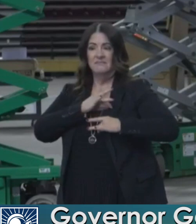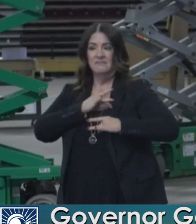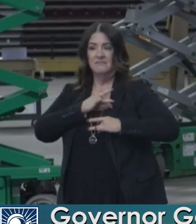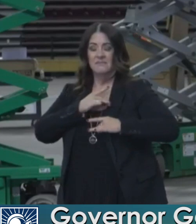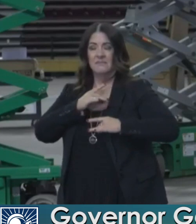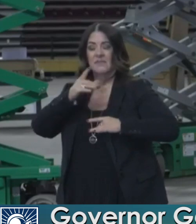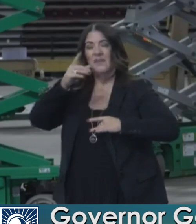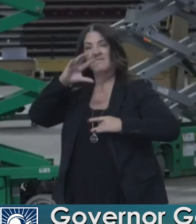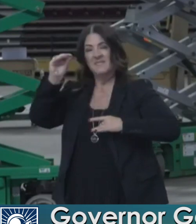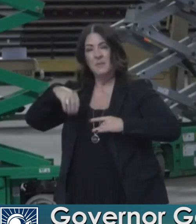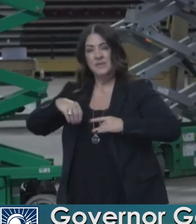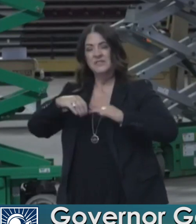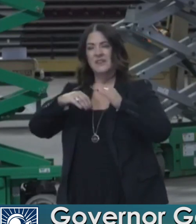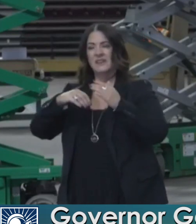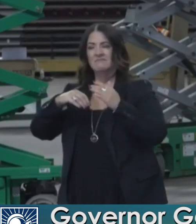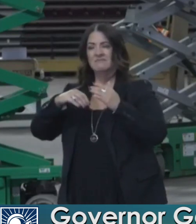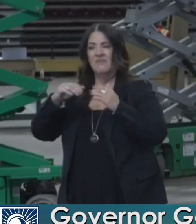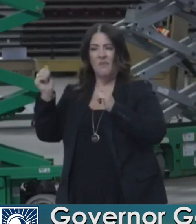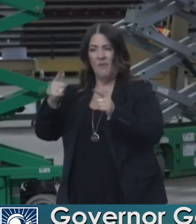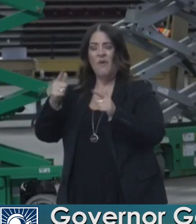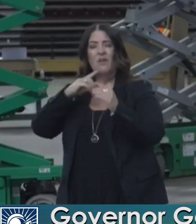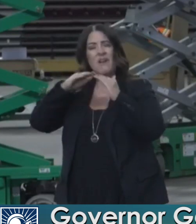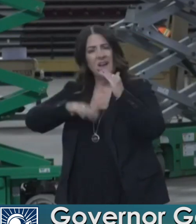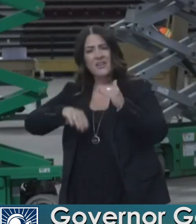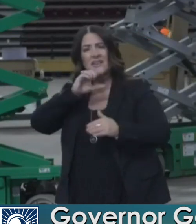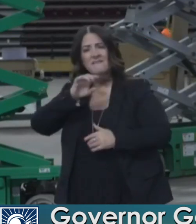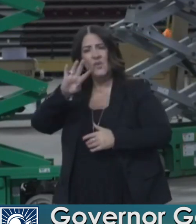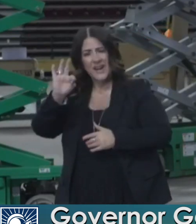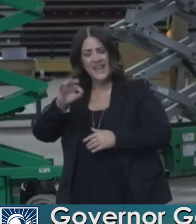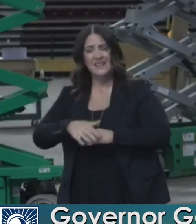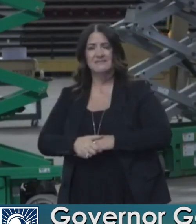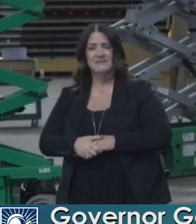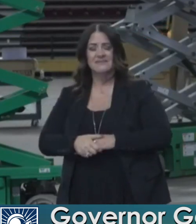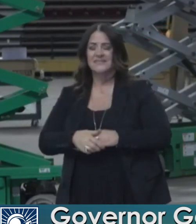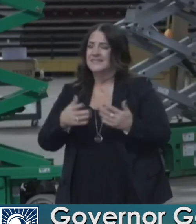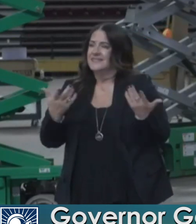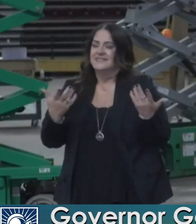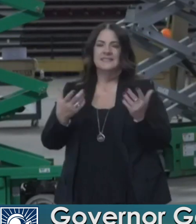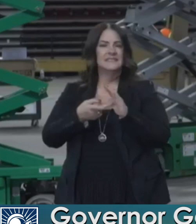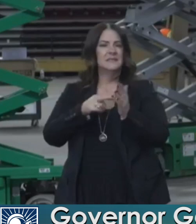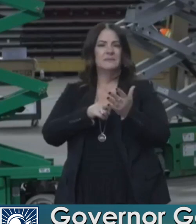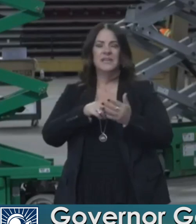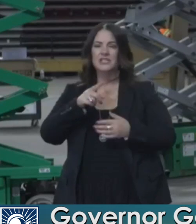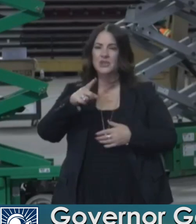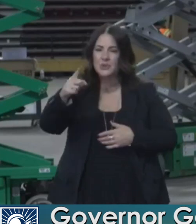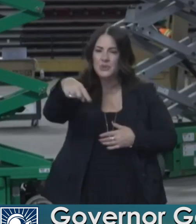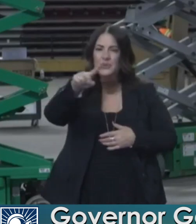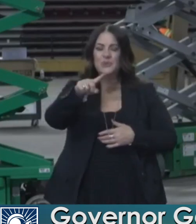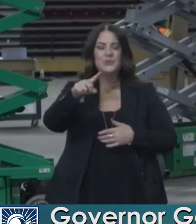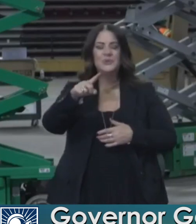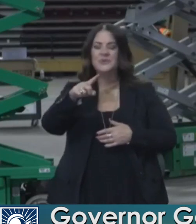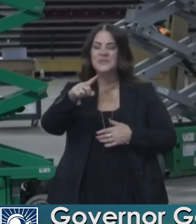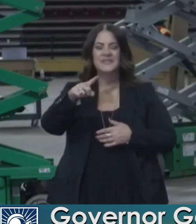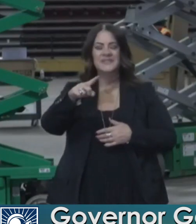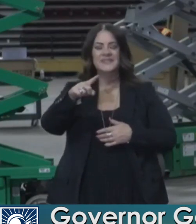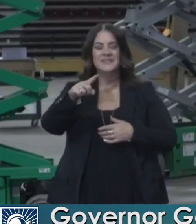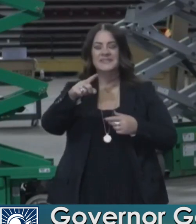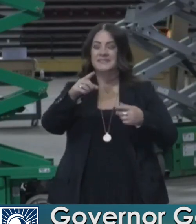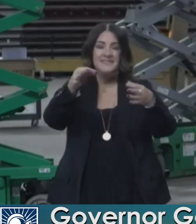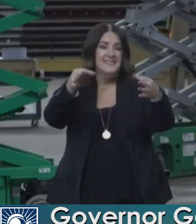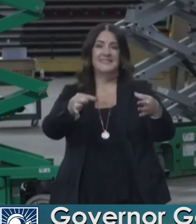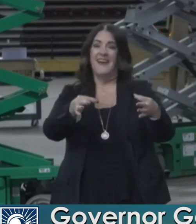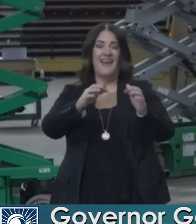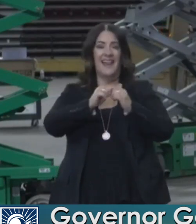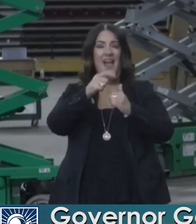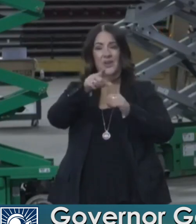49. Just a reminder of the power of individual decision making, and for young people to